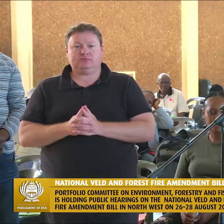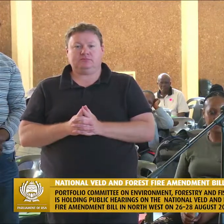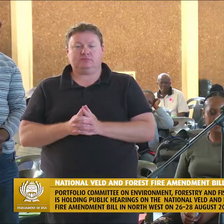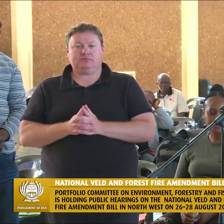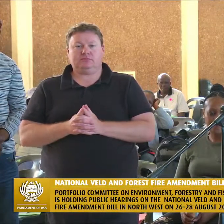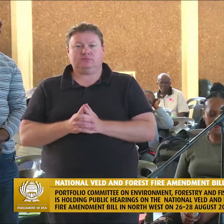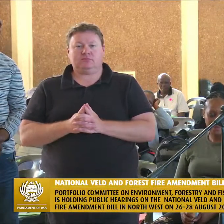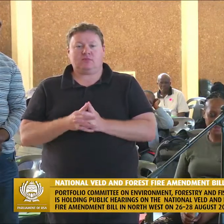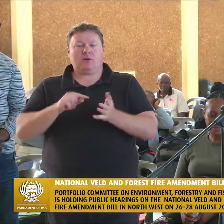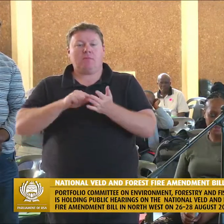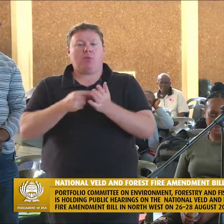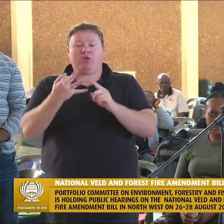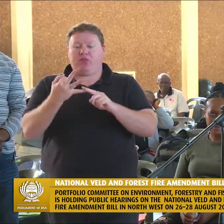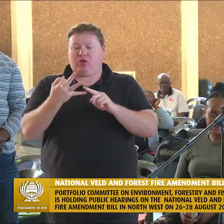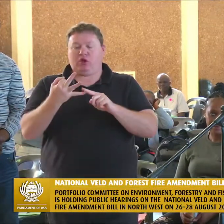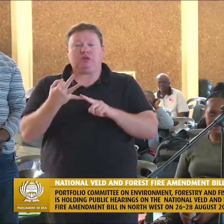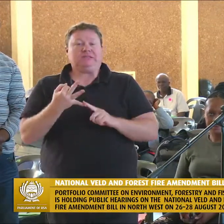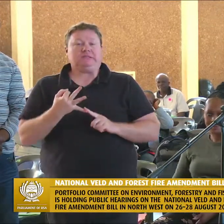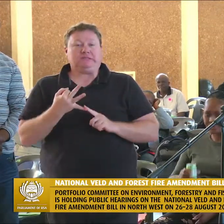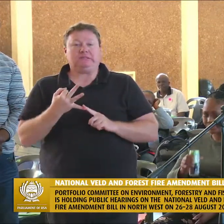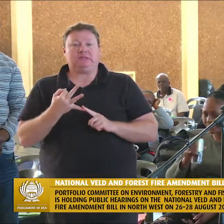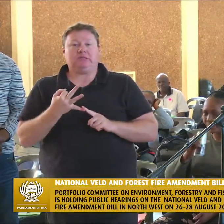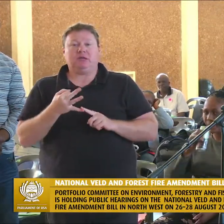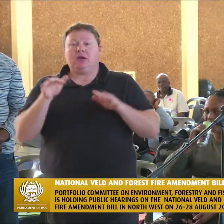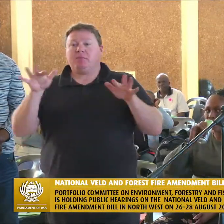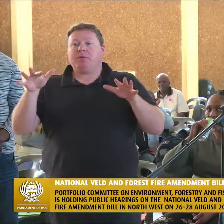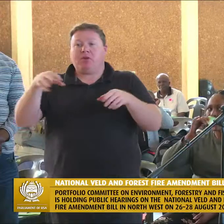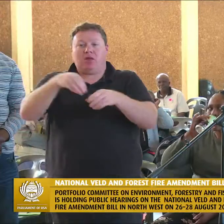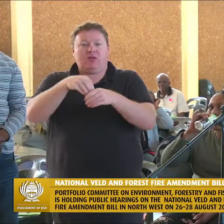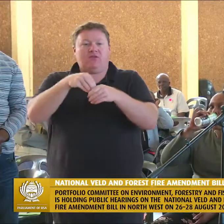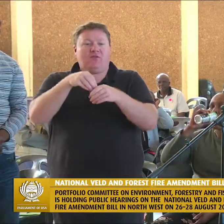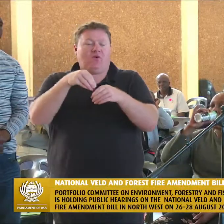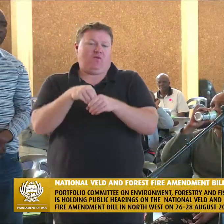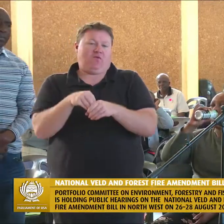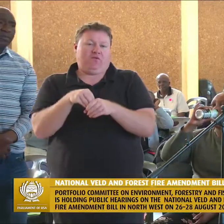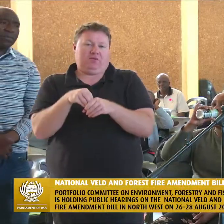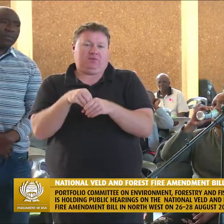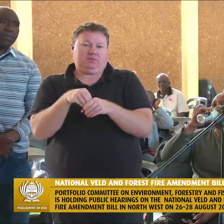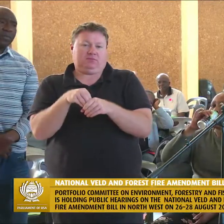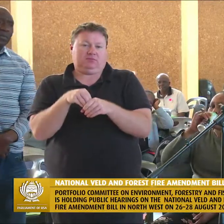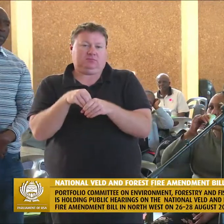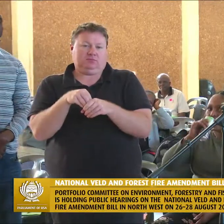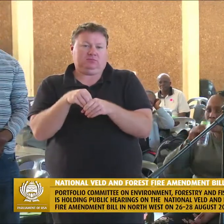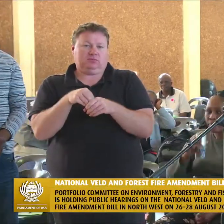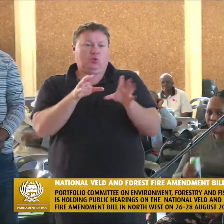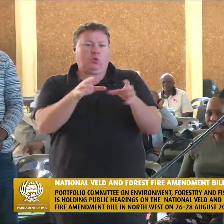the third point has to do with and stakeholders thereof